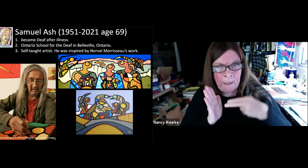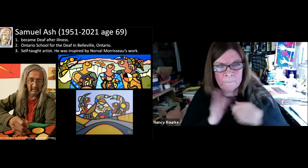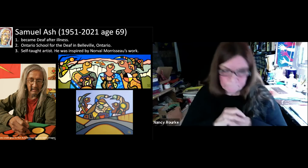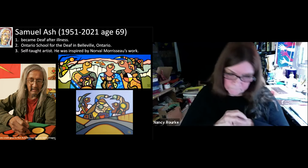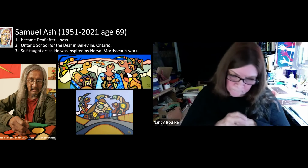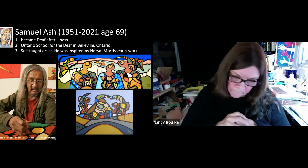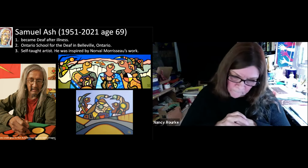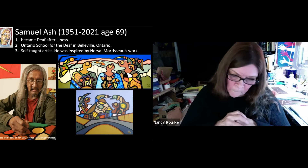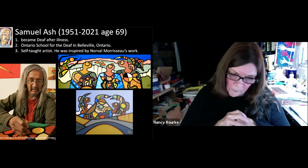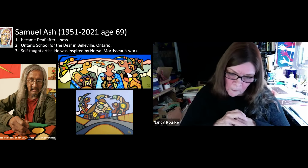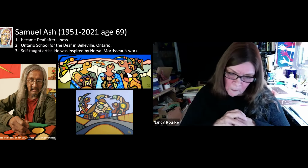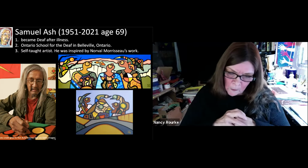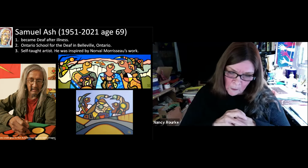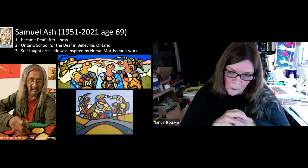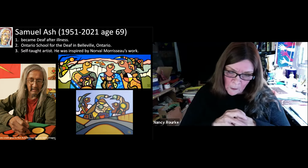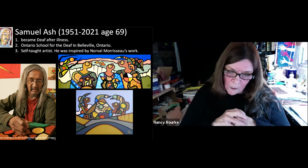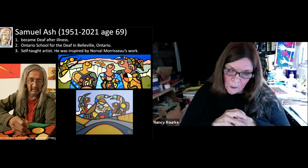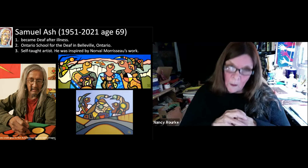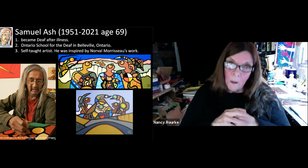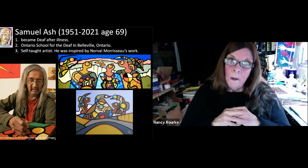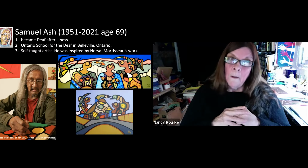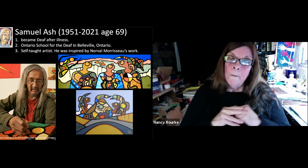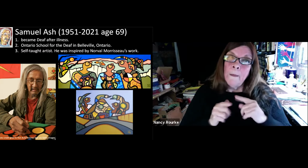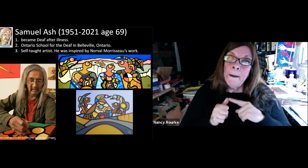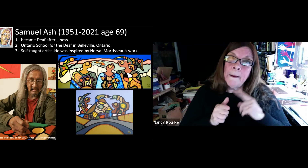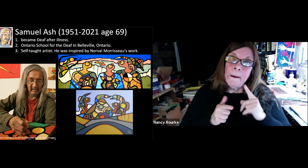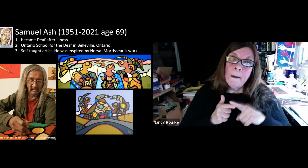And Are made with acrylic paints. not oil paints.